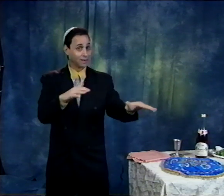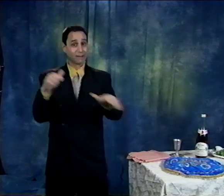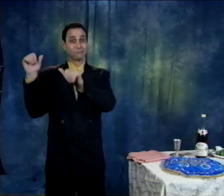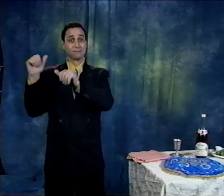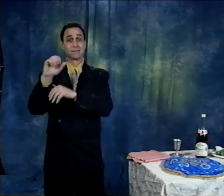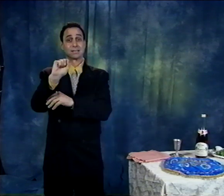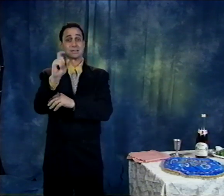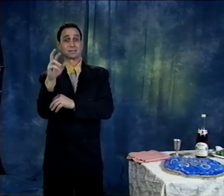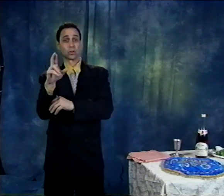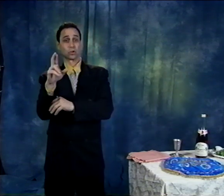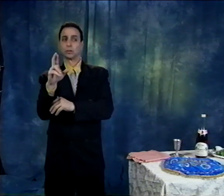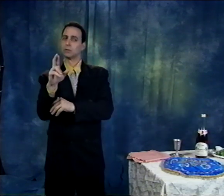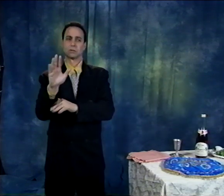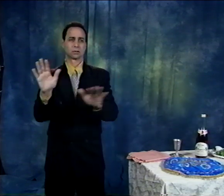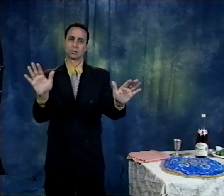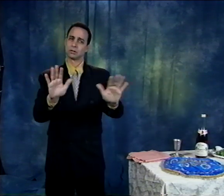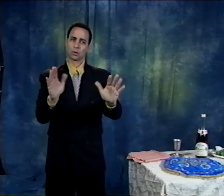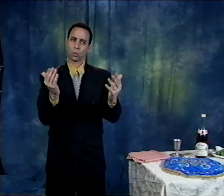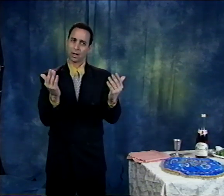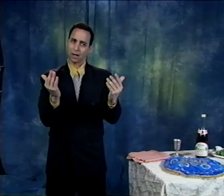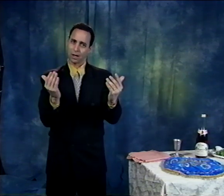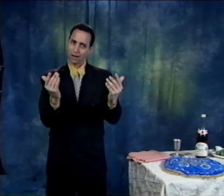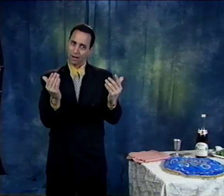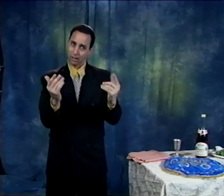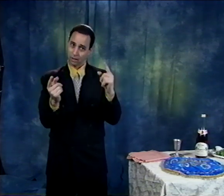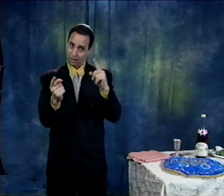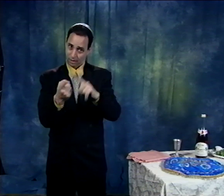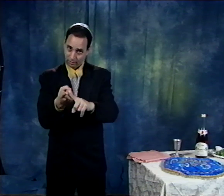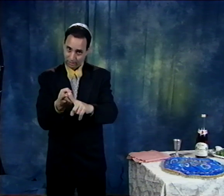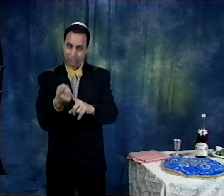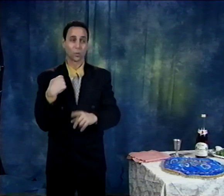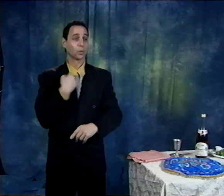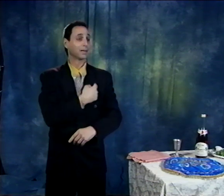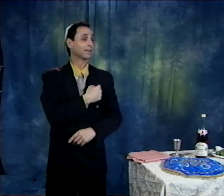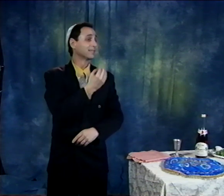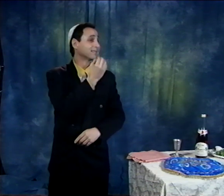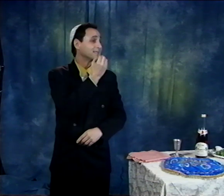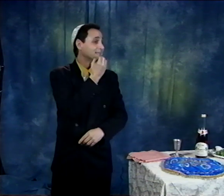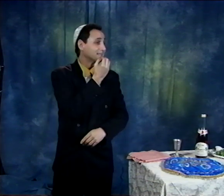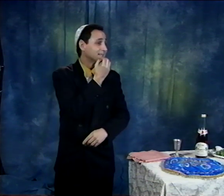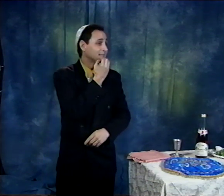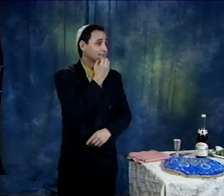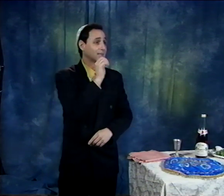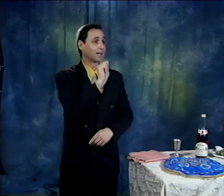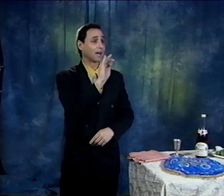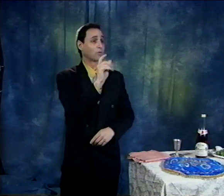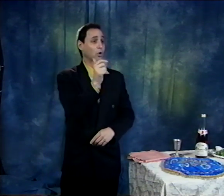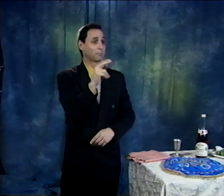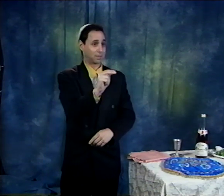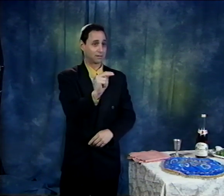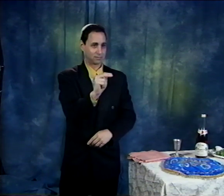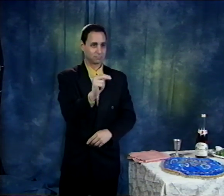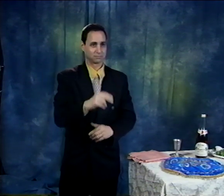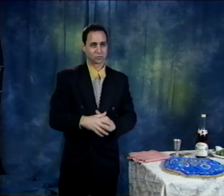way. You can't leave the Seder without that. You have to wait until we eat the afikomen.